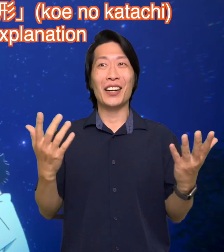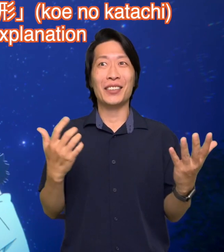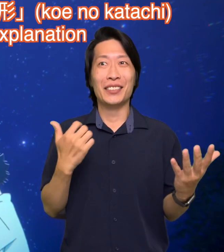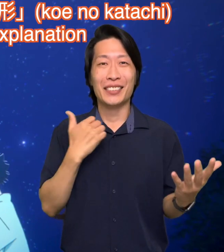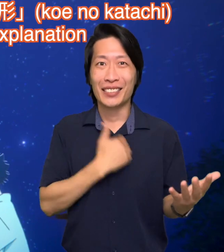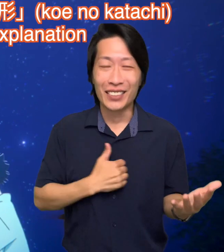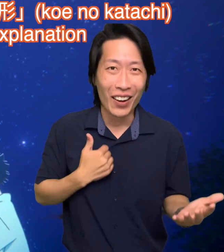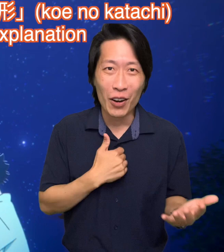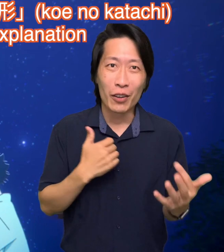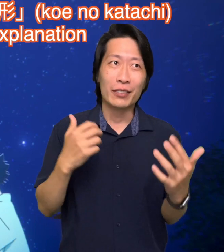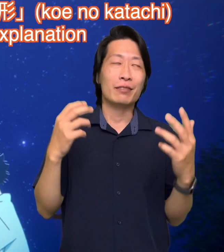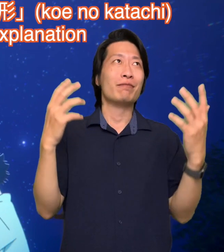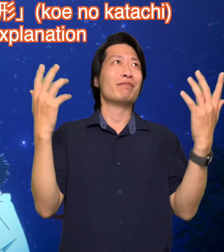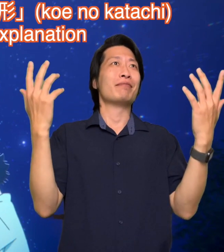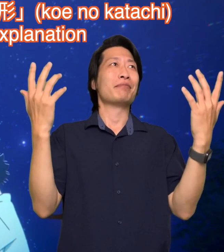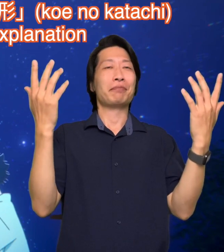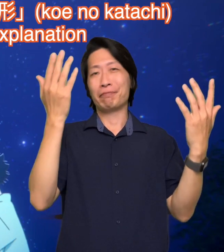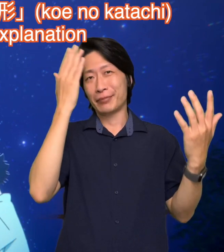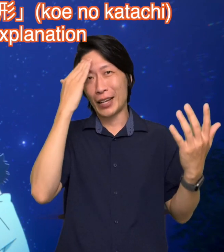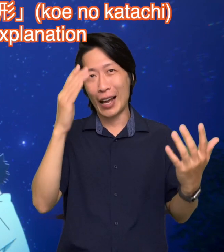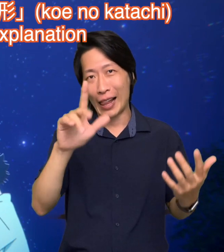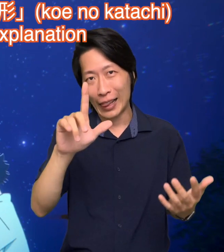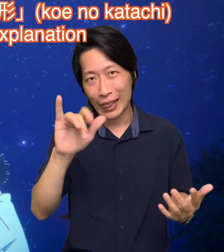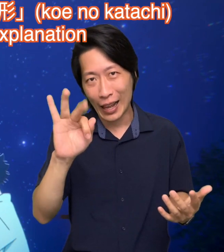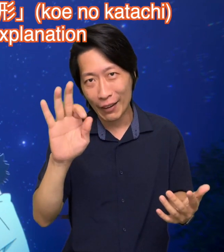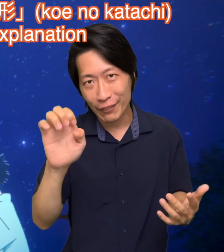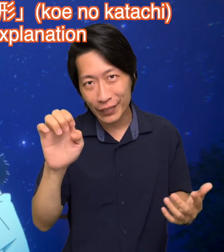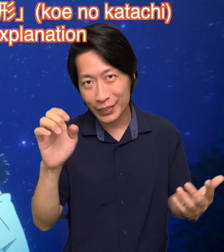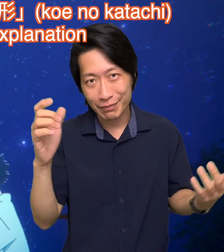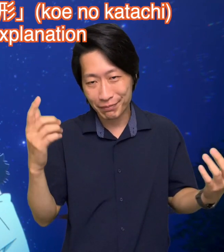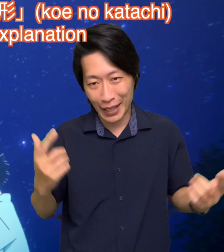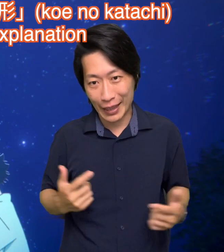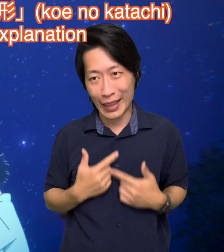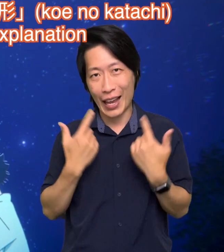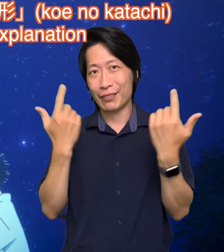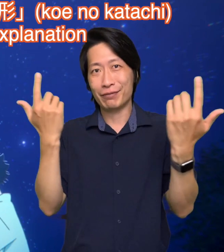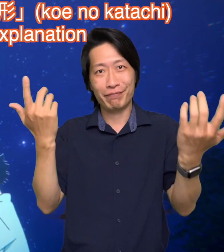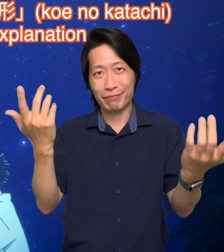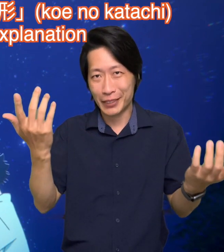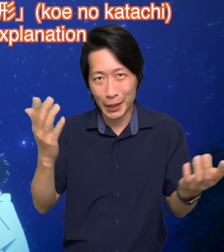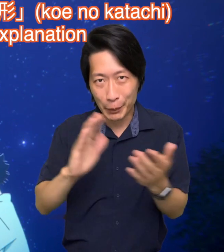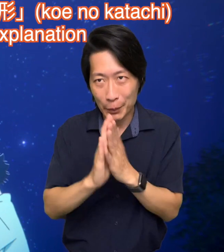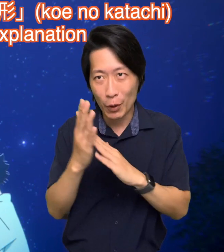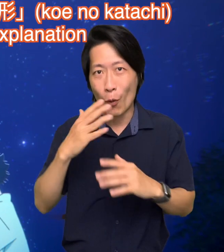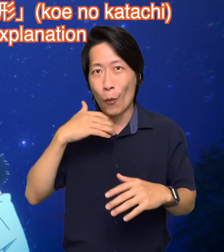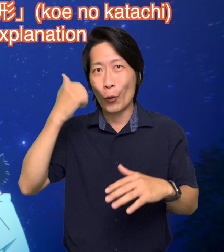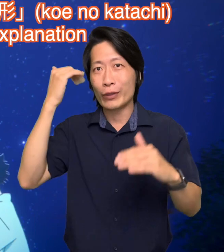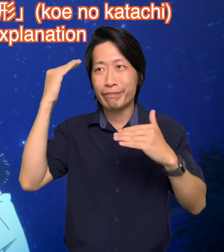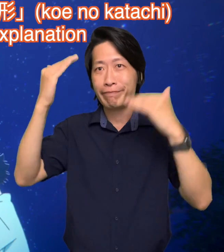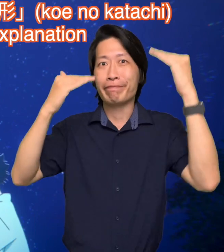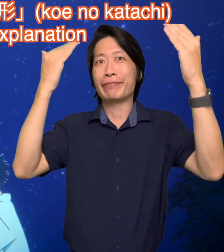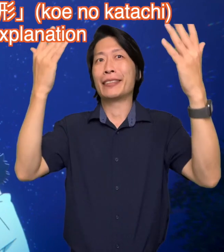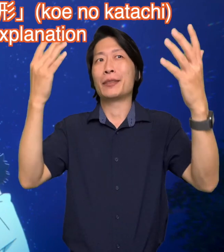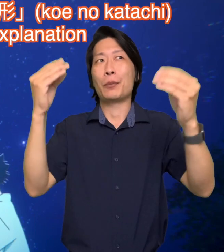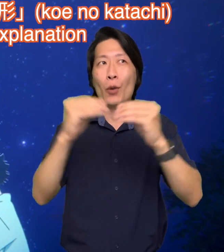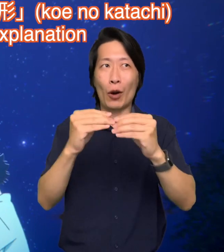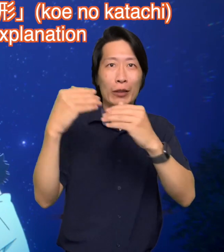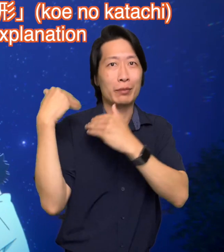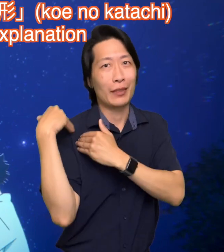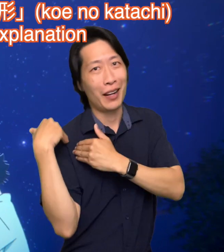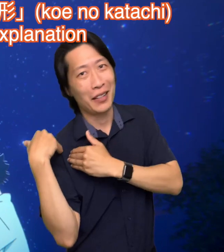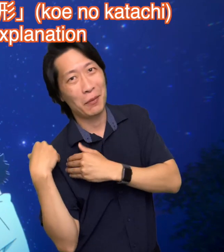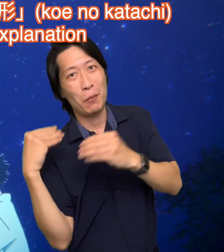see. I apologize. You know how life is and how that goes. As you get